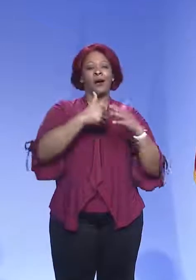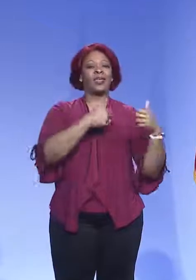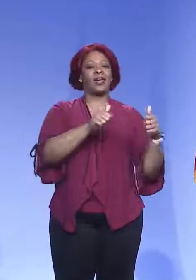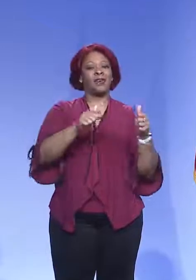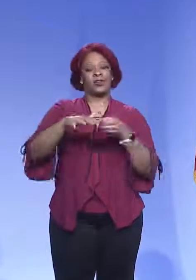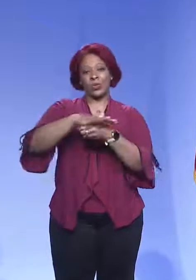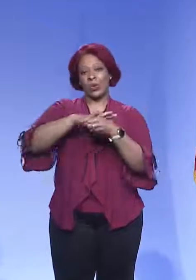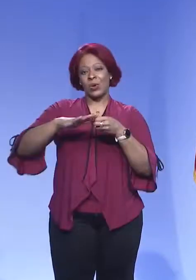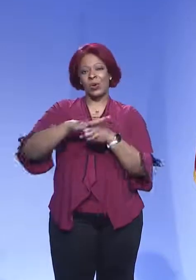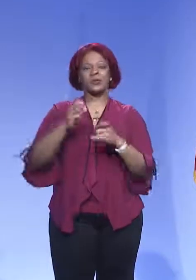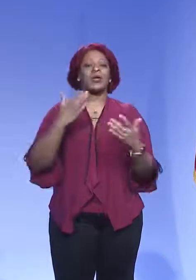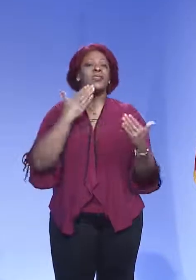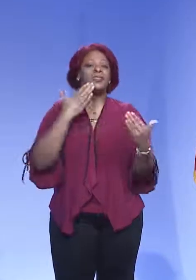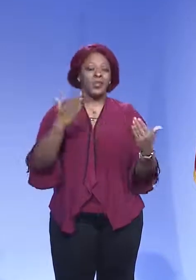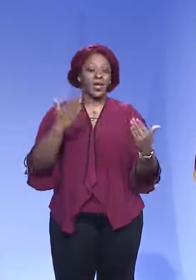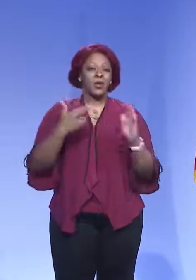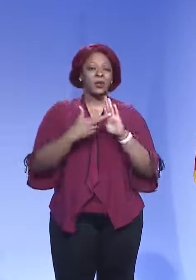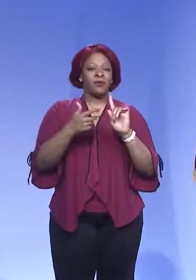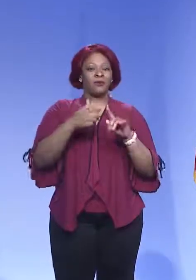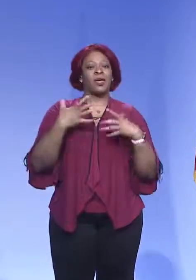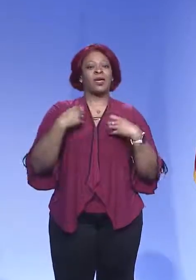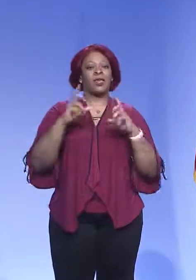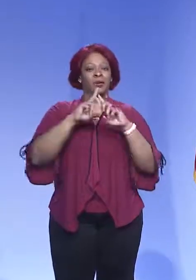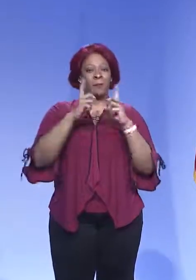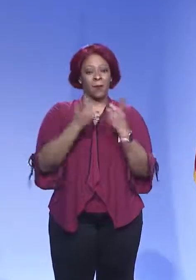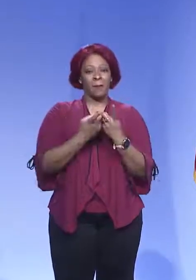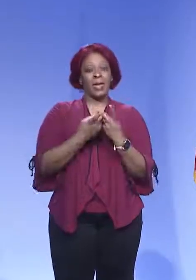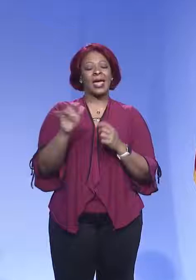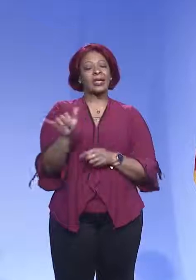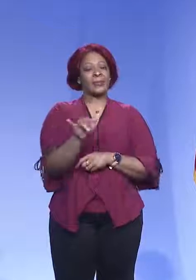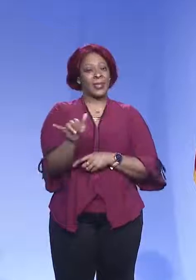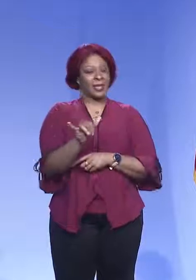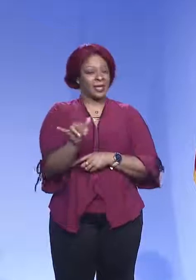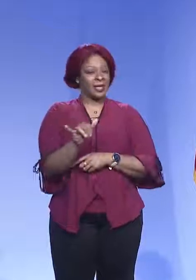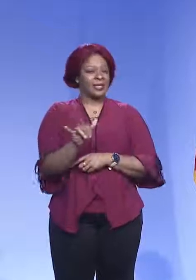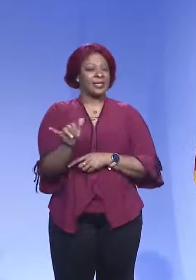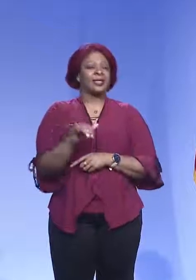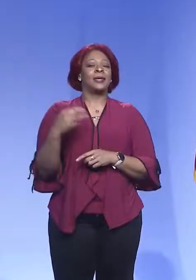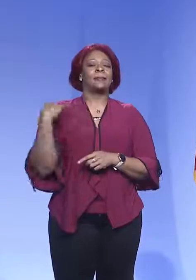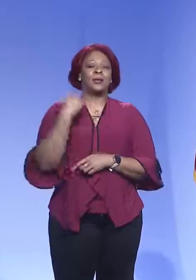efforts locally. So thank you on behalf of the Health Department as well as